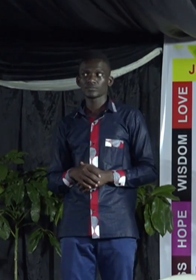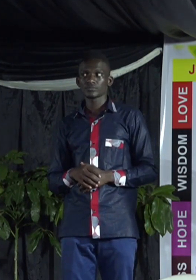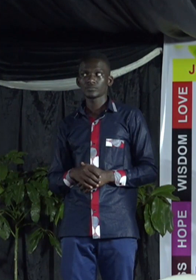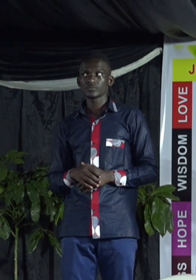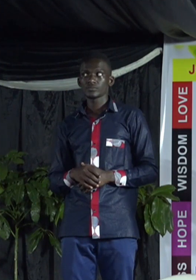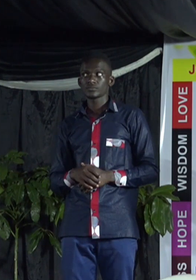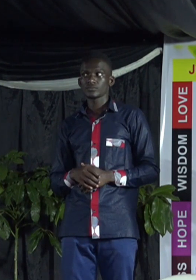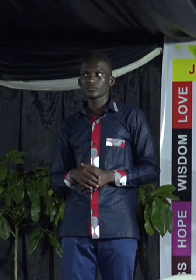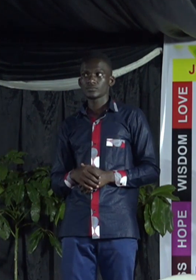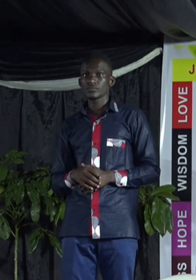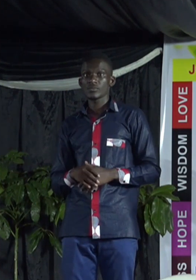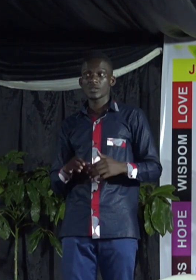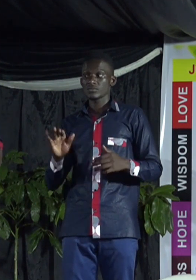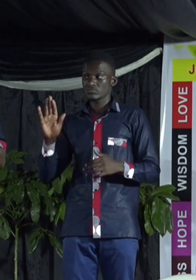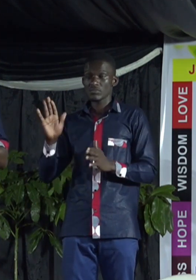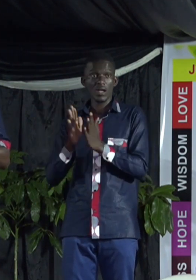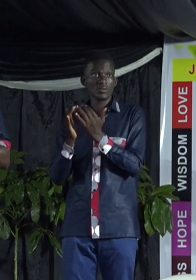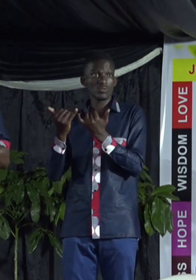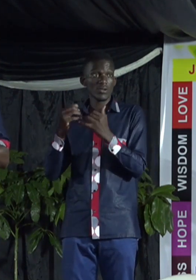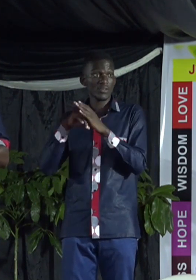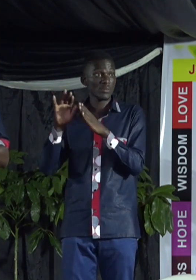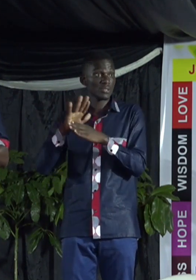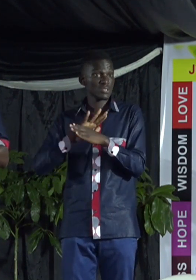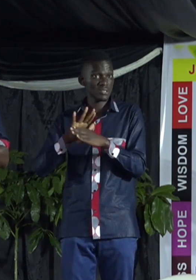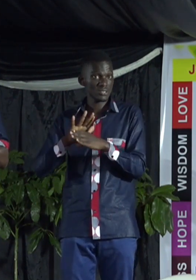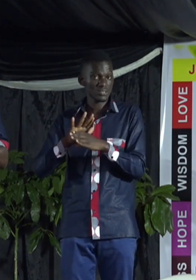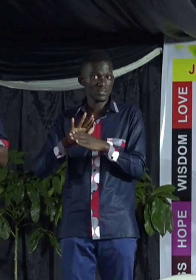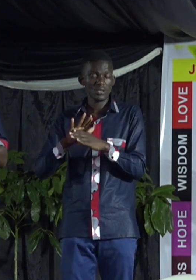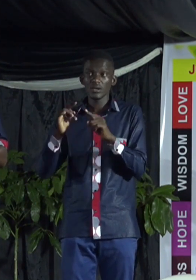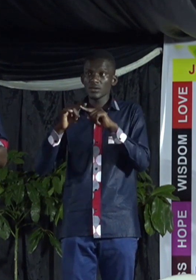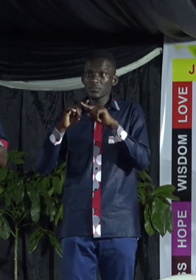Nze ne mukyala wange tuli mu business. For me and my wife, we are in business.